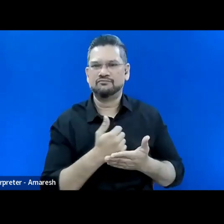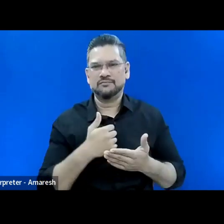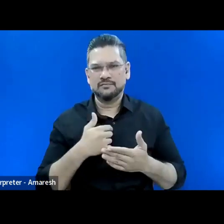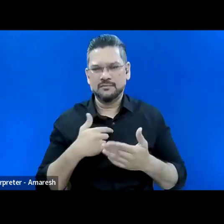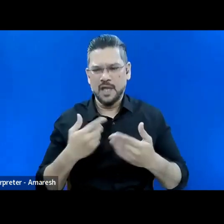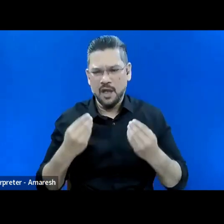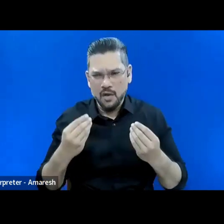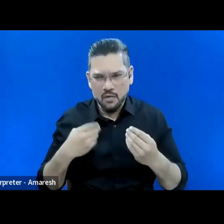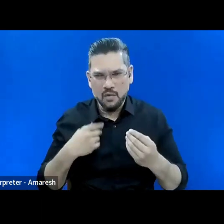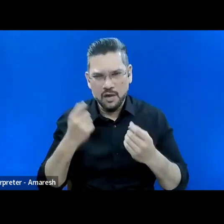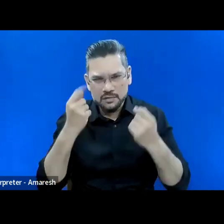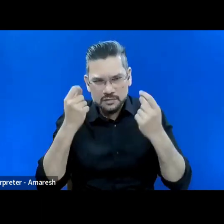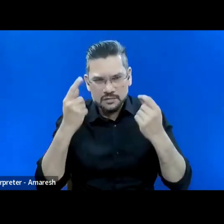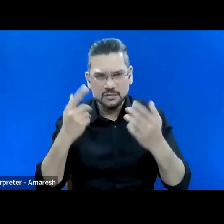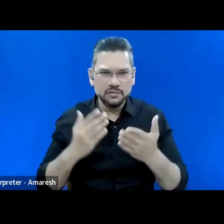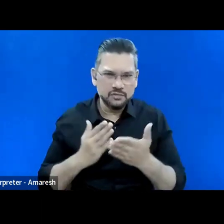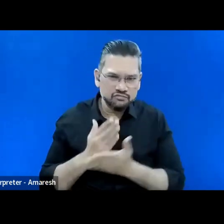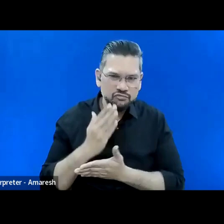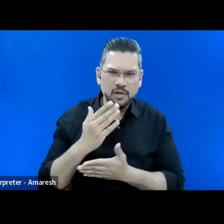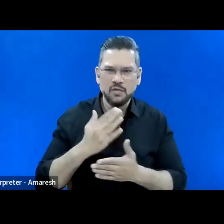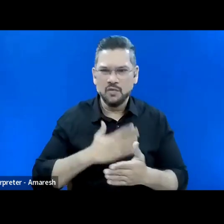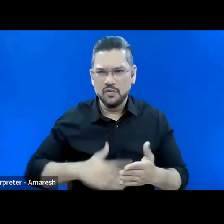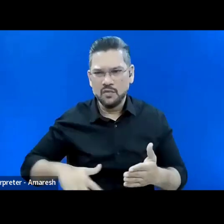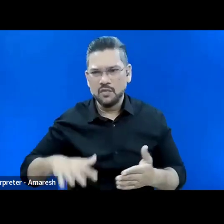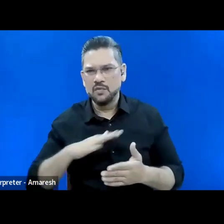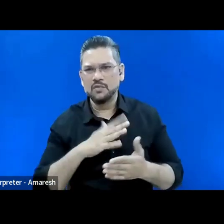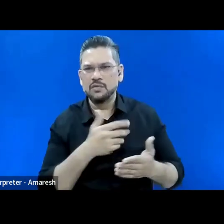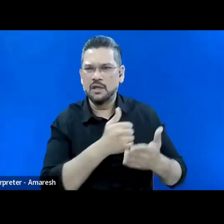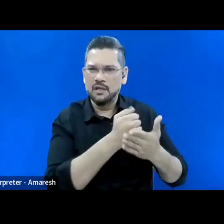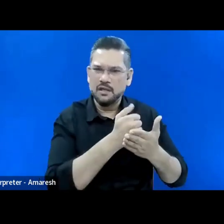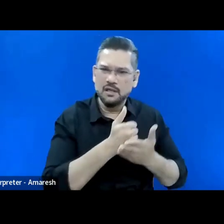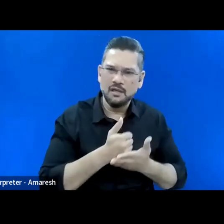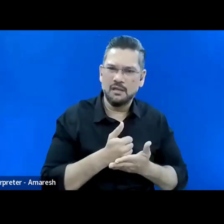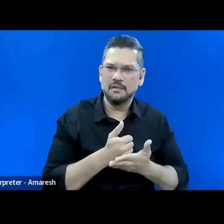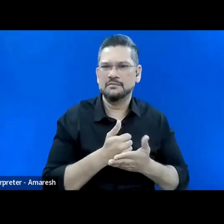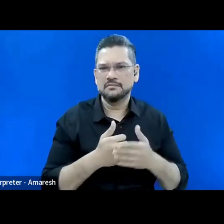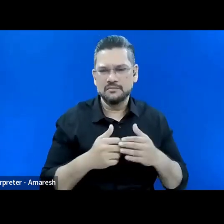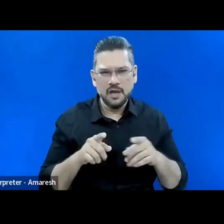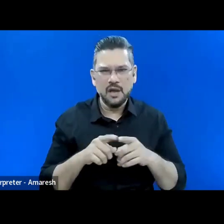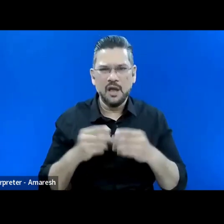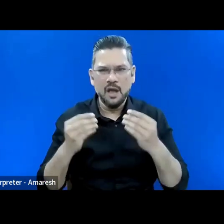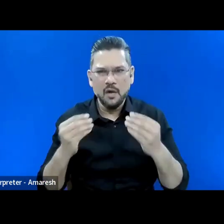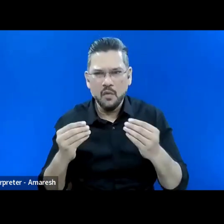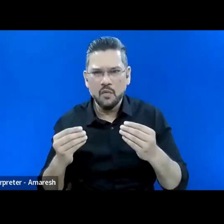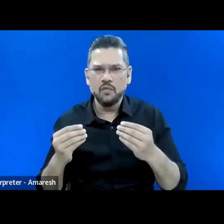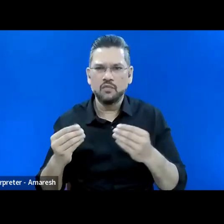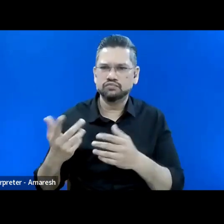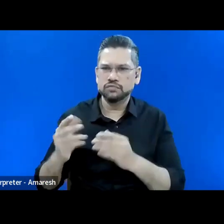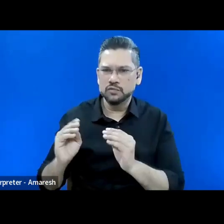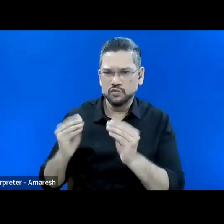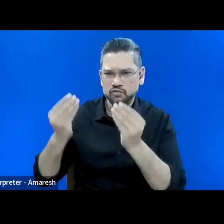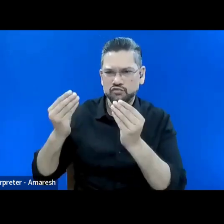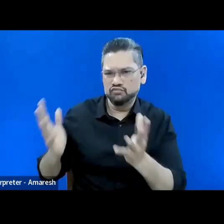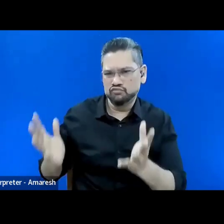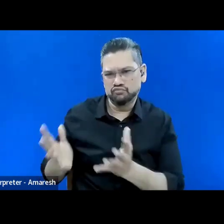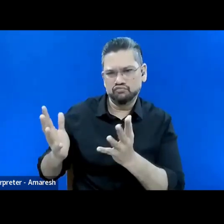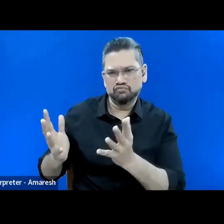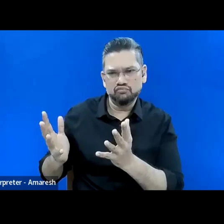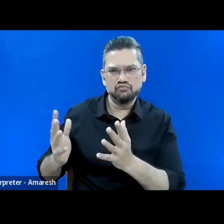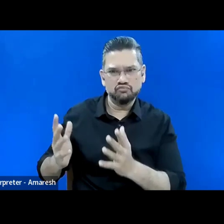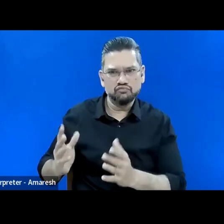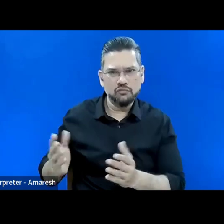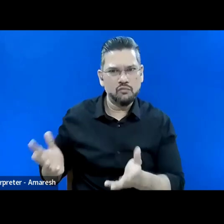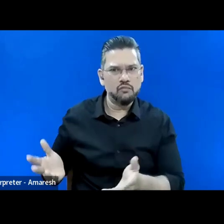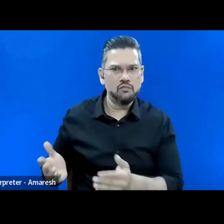rights. Help us, you know, understand how to work with youth. Maybe we can change it into our context,